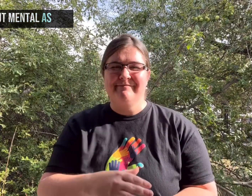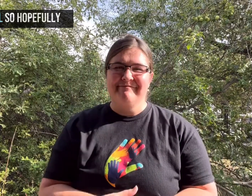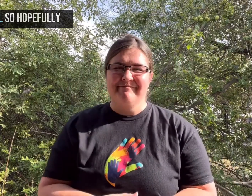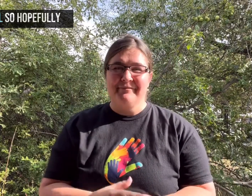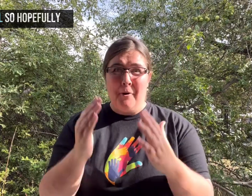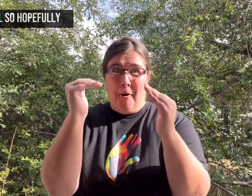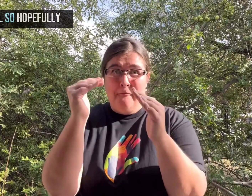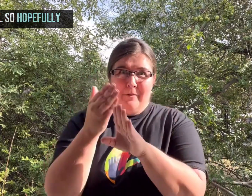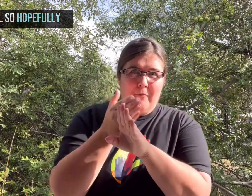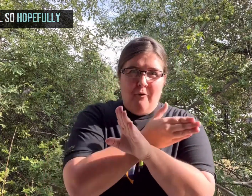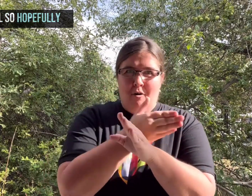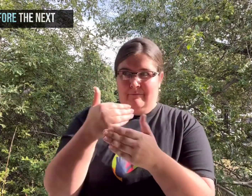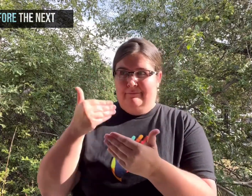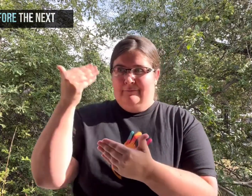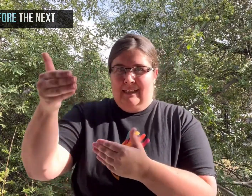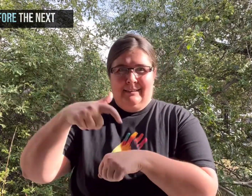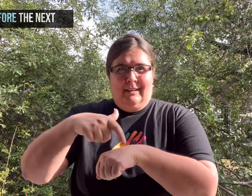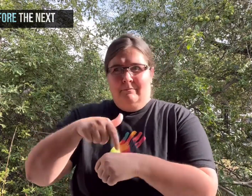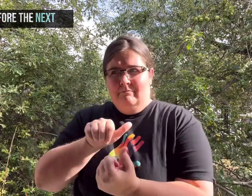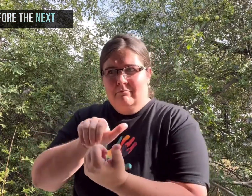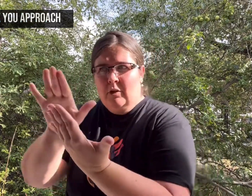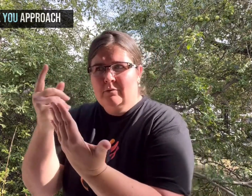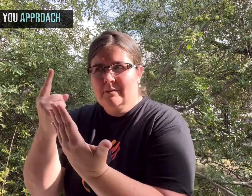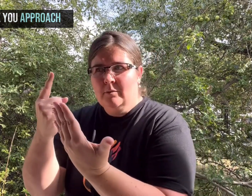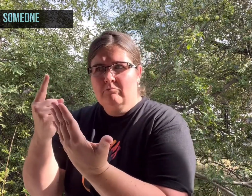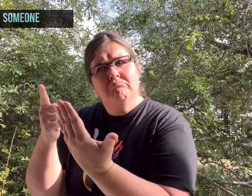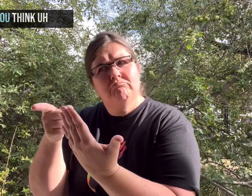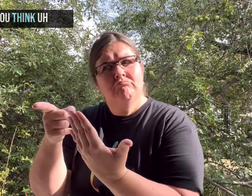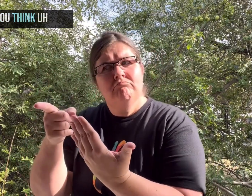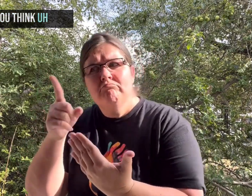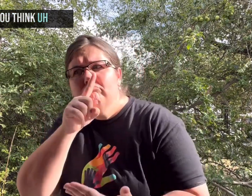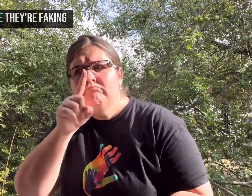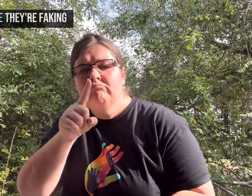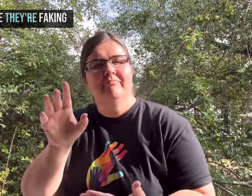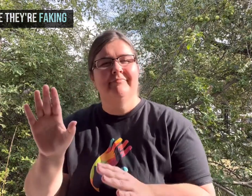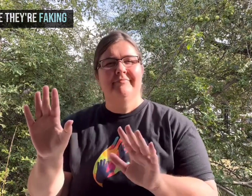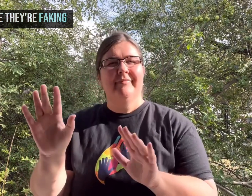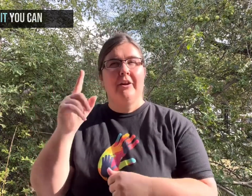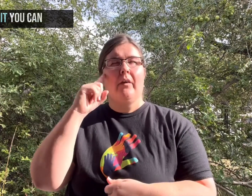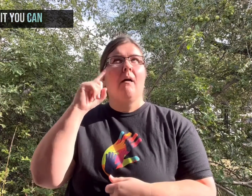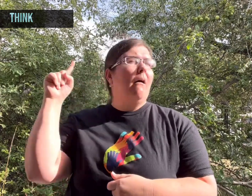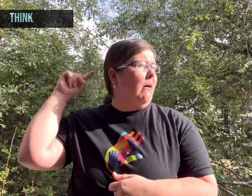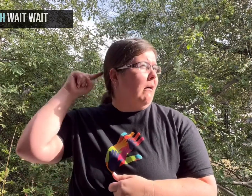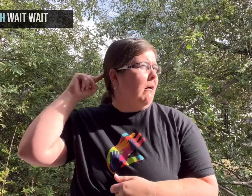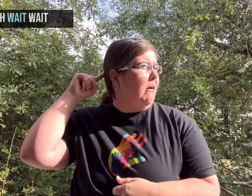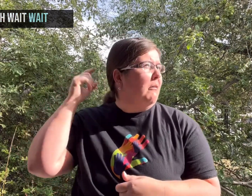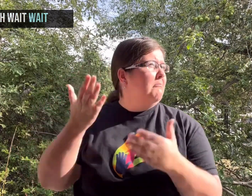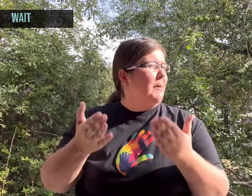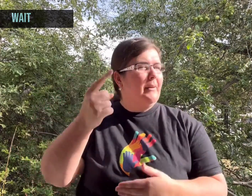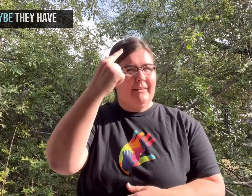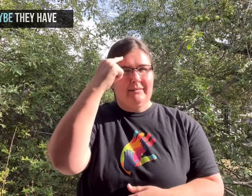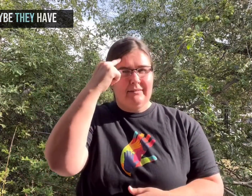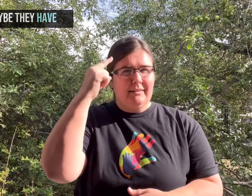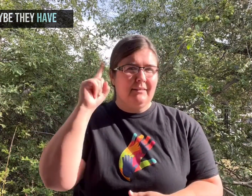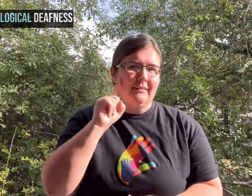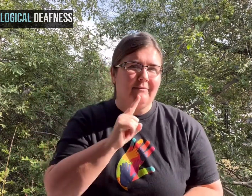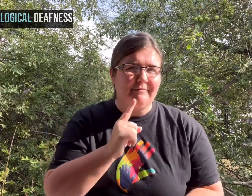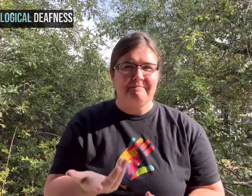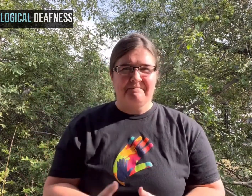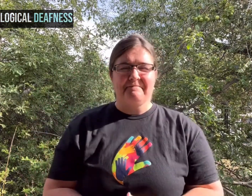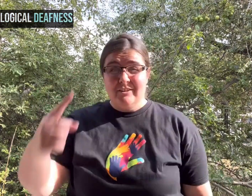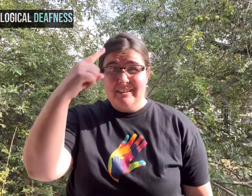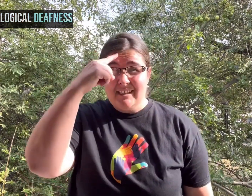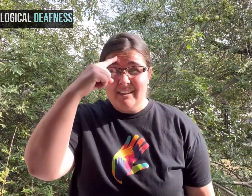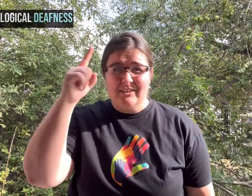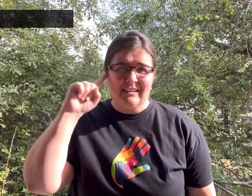mental as well. So hopefully before the next time you approach someone, you think, maybe they're faking it. You can think, oh, wait, maybe they have